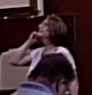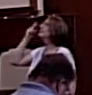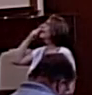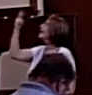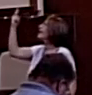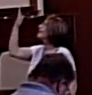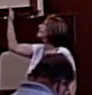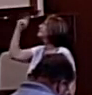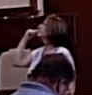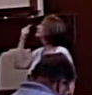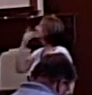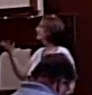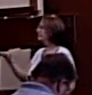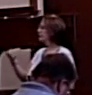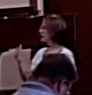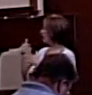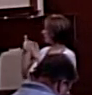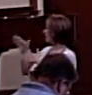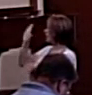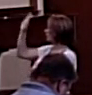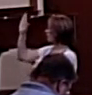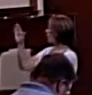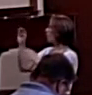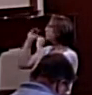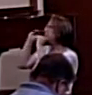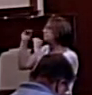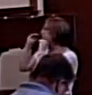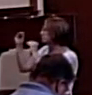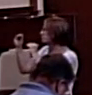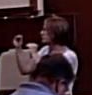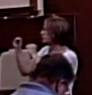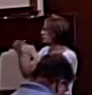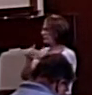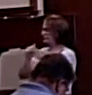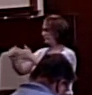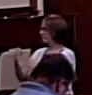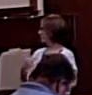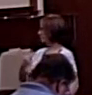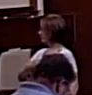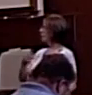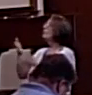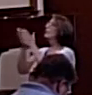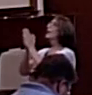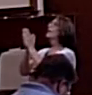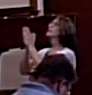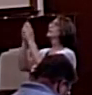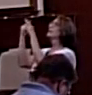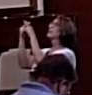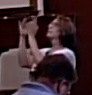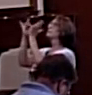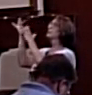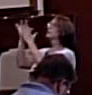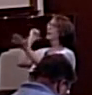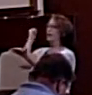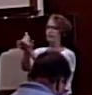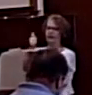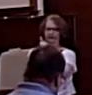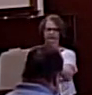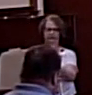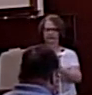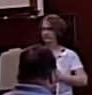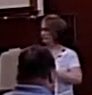your words of instruction be a light into our path. These things we ask in the name of Jesus. Amen.